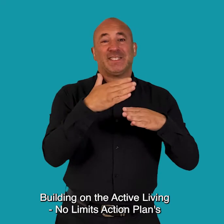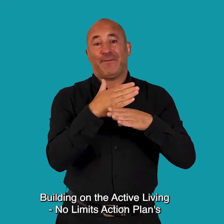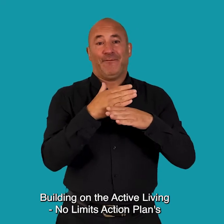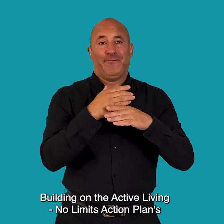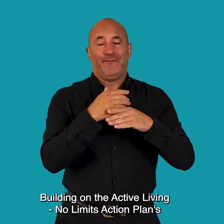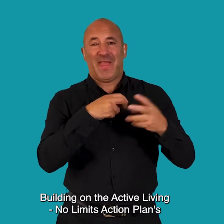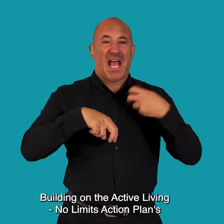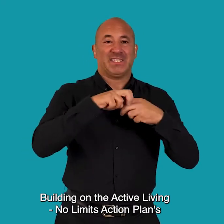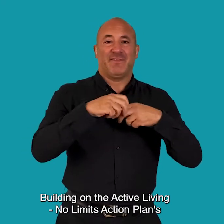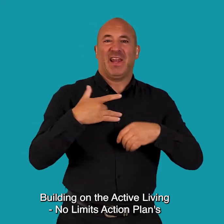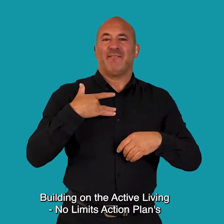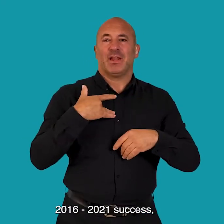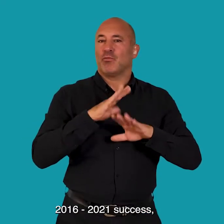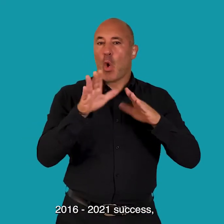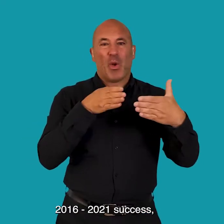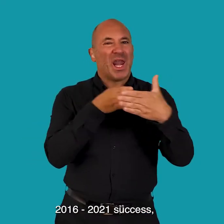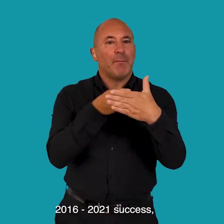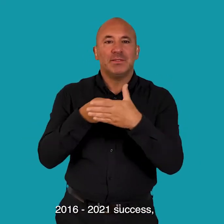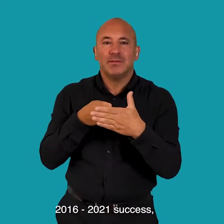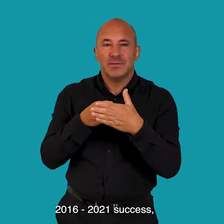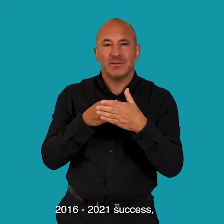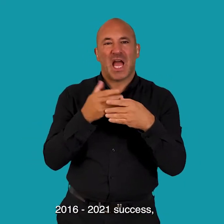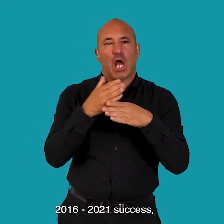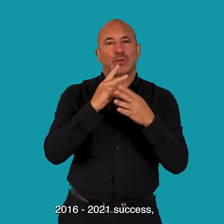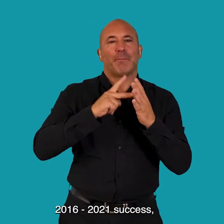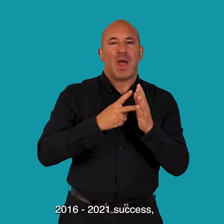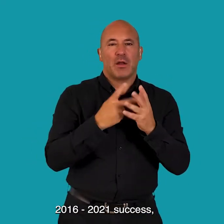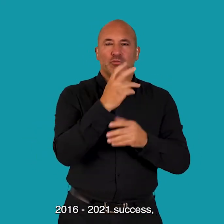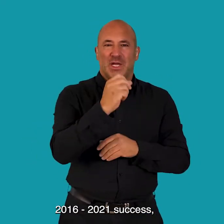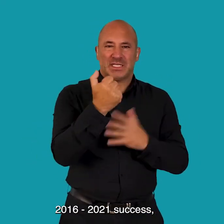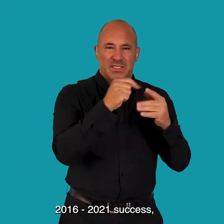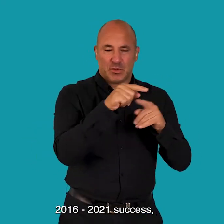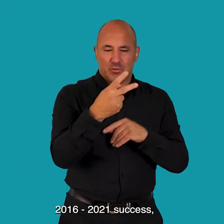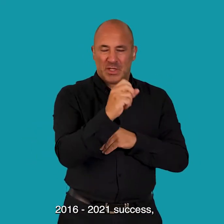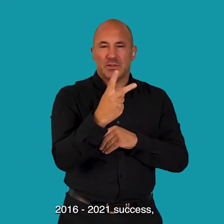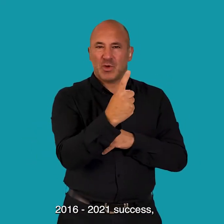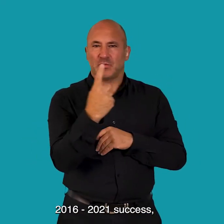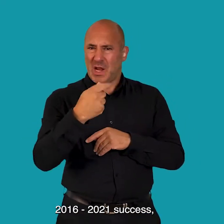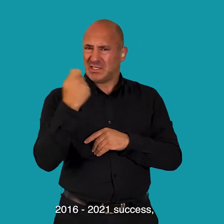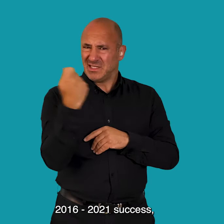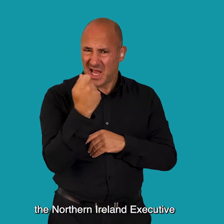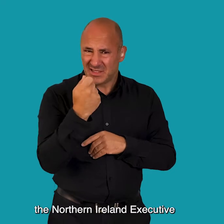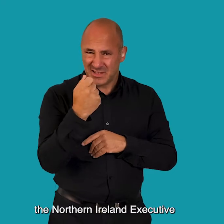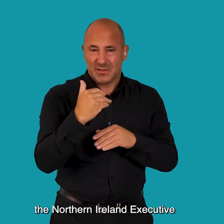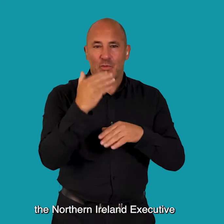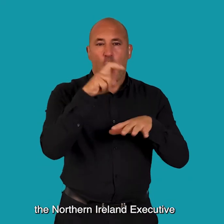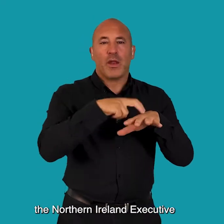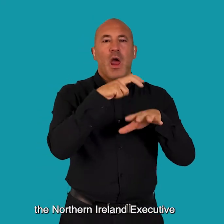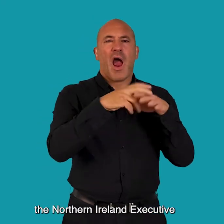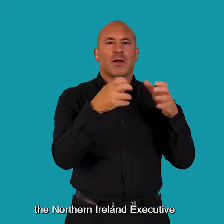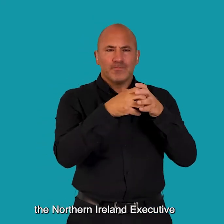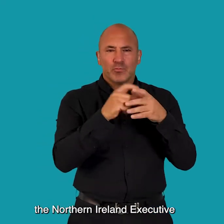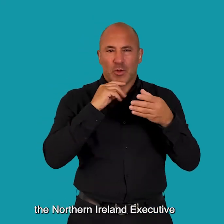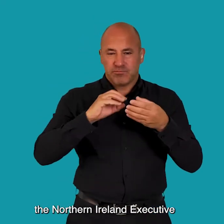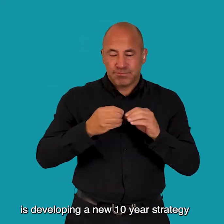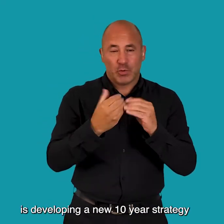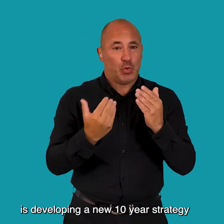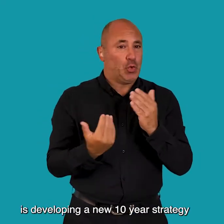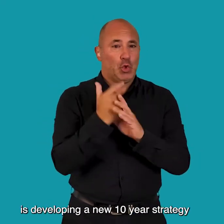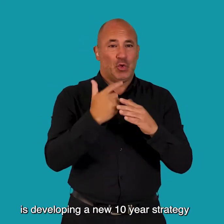Limits Action Plan's 2016 to 2021 success, the Northern Ireland Executive is developing a